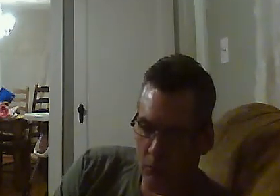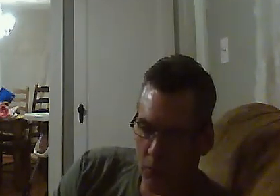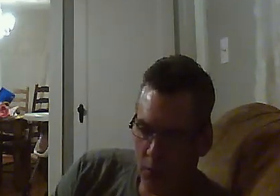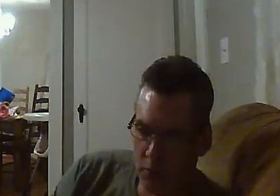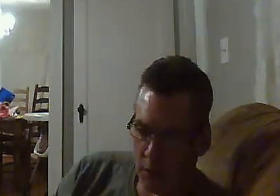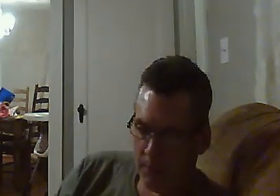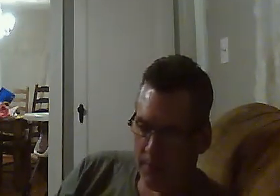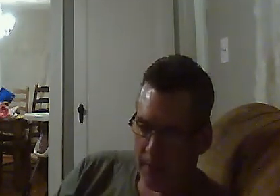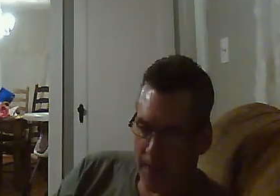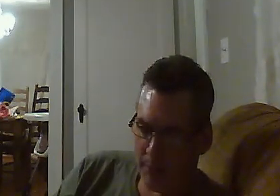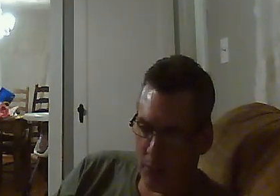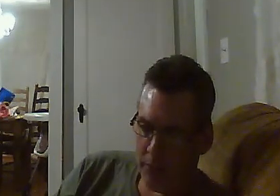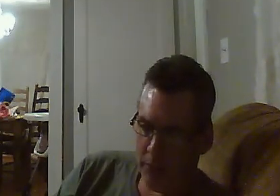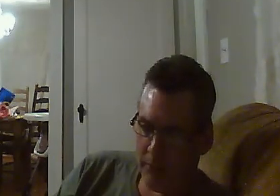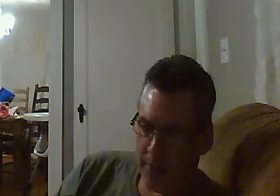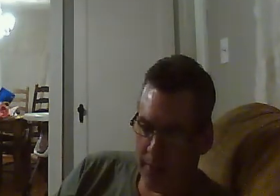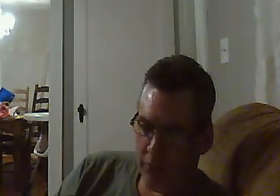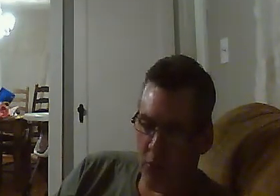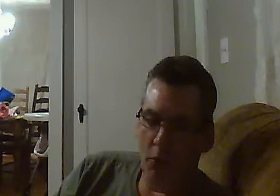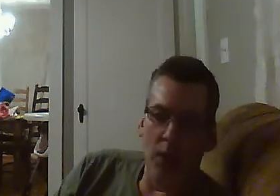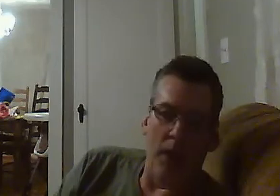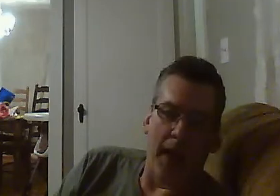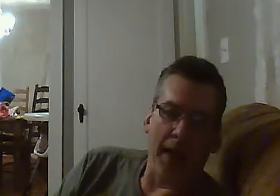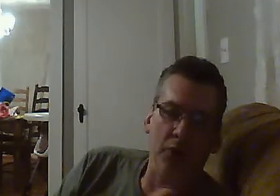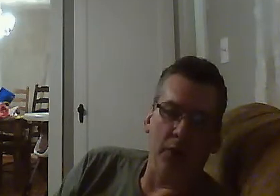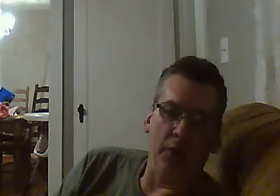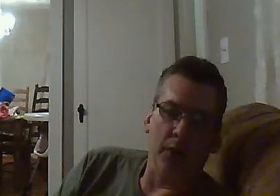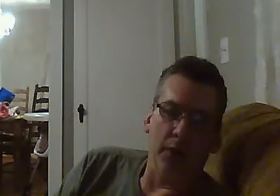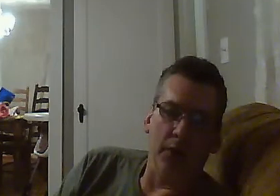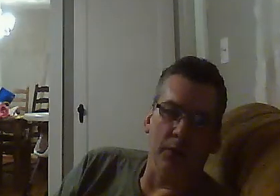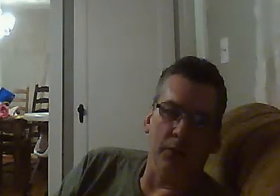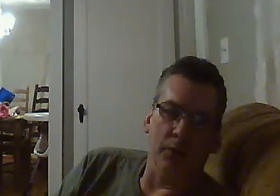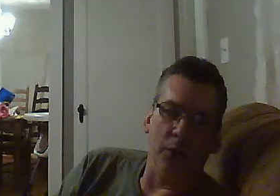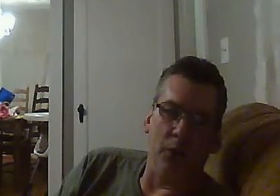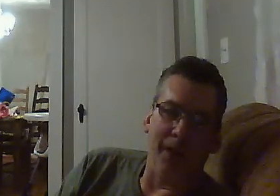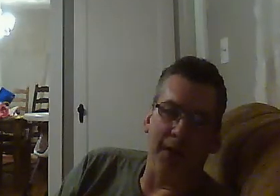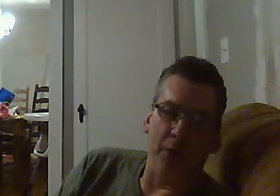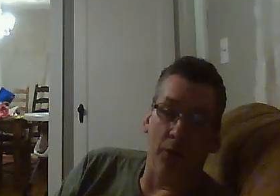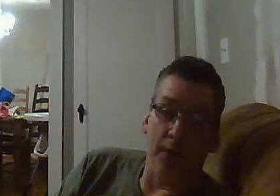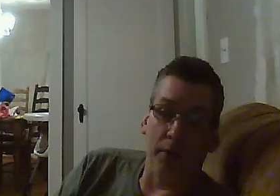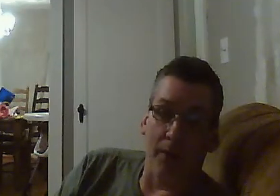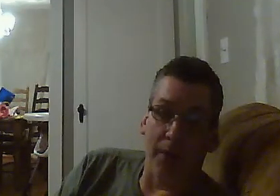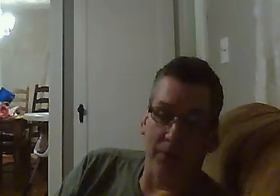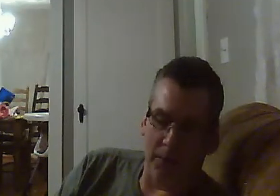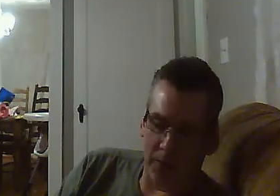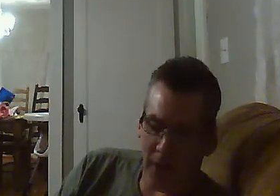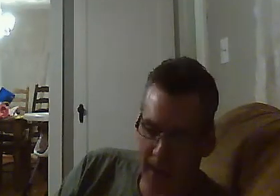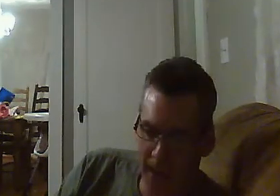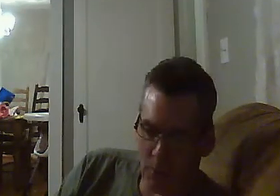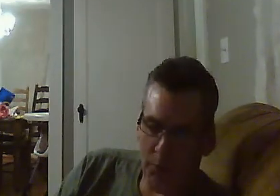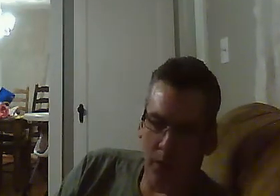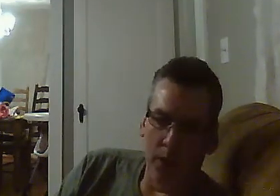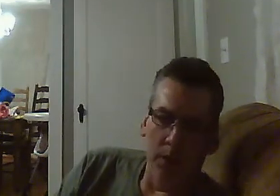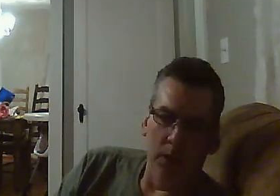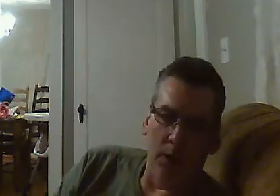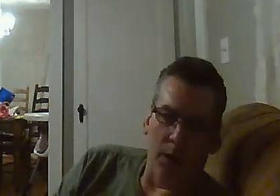we're going to talk about the operation of HO. HO, you're going to hear the term HO. That means high output.